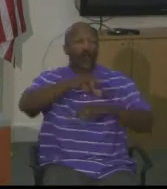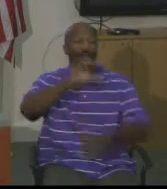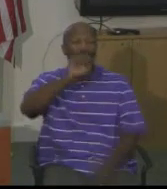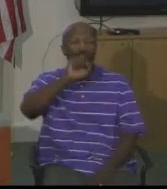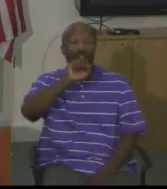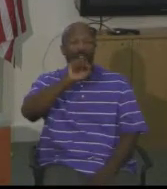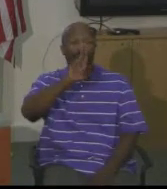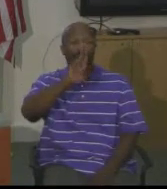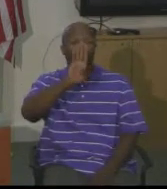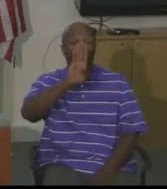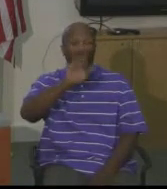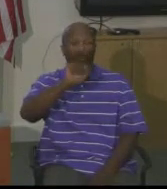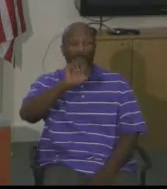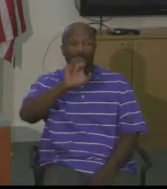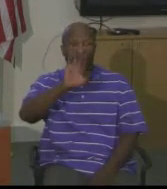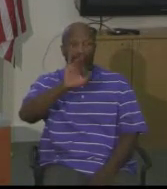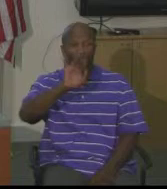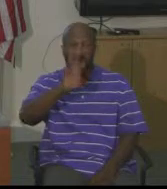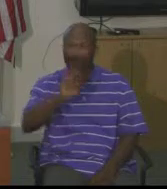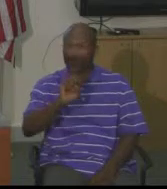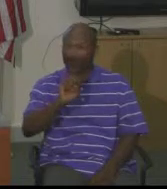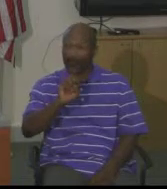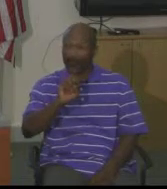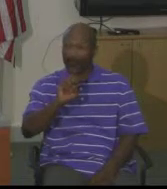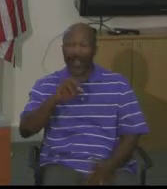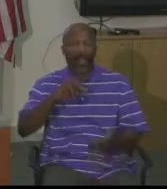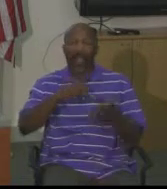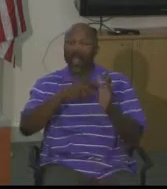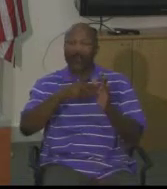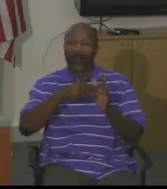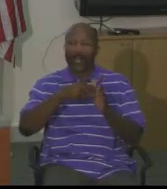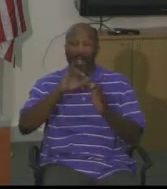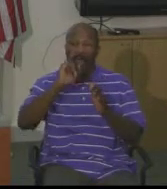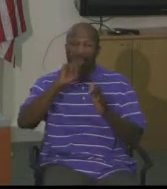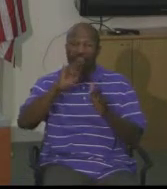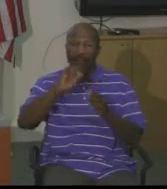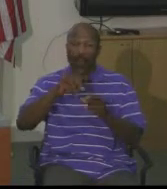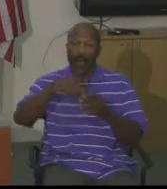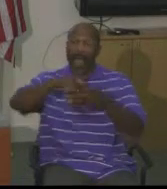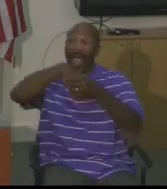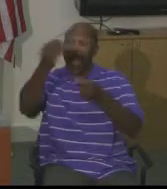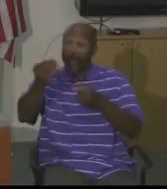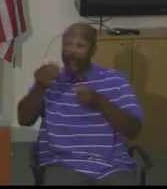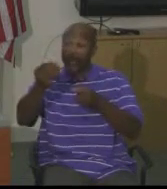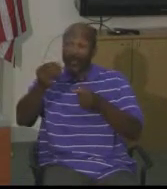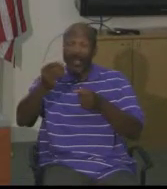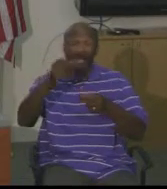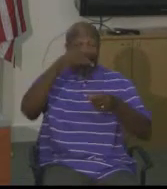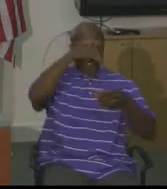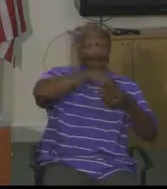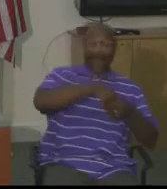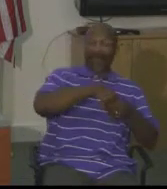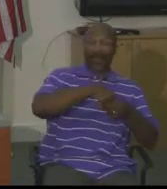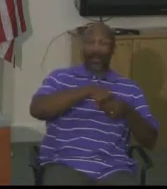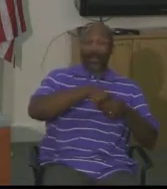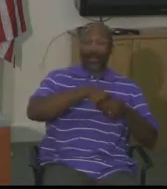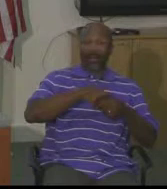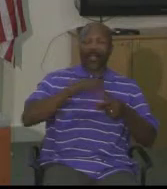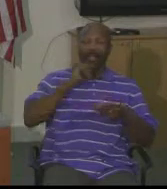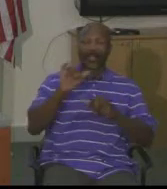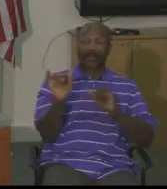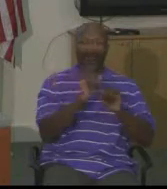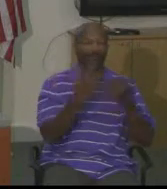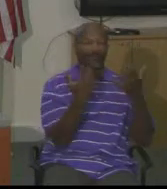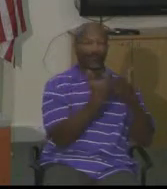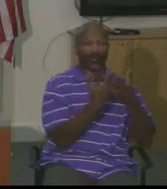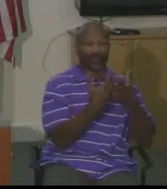Oversubscribed means the amount of data coming in and the amount of data going out are not the same. So I lose some bits and everything. I might give